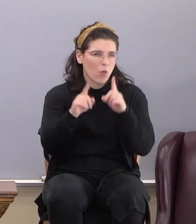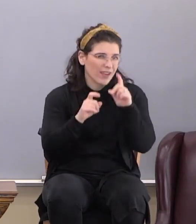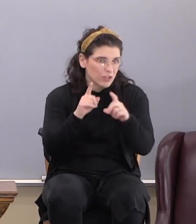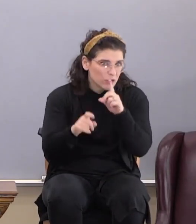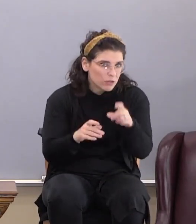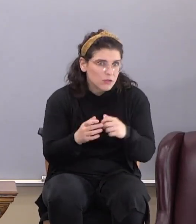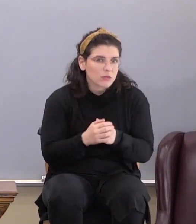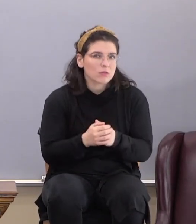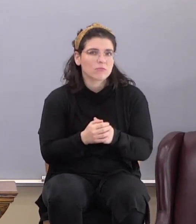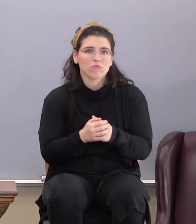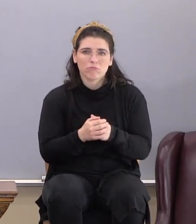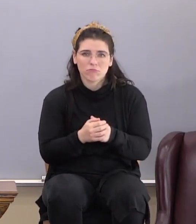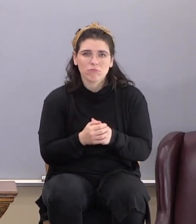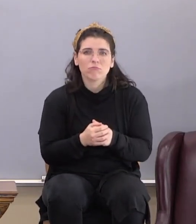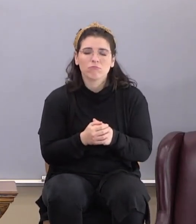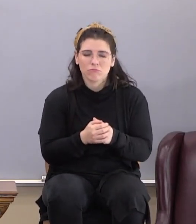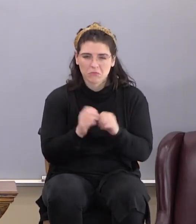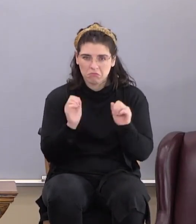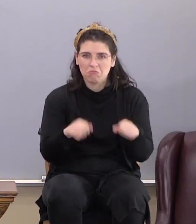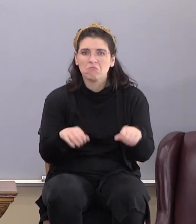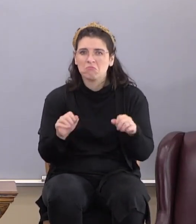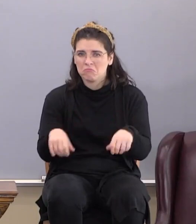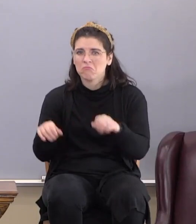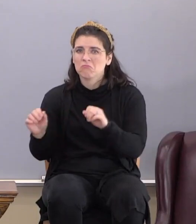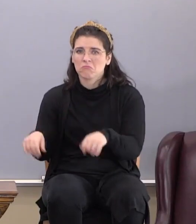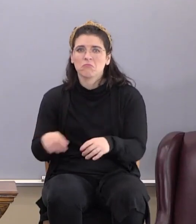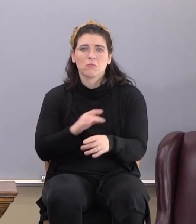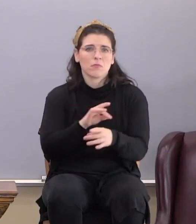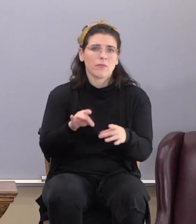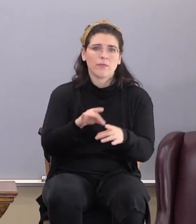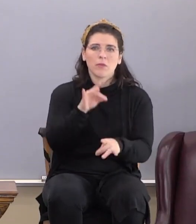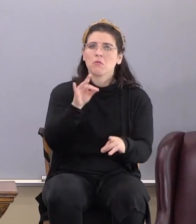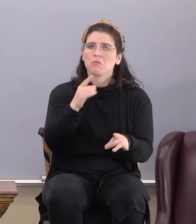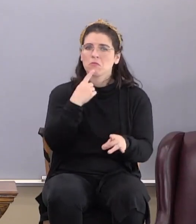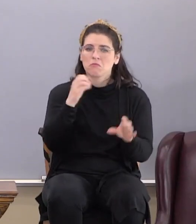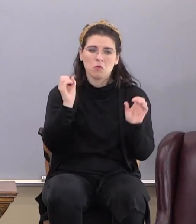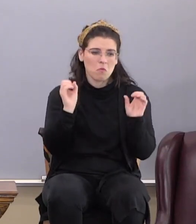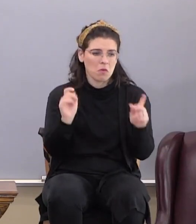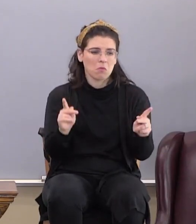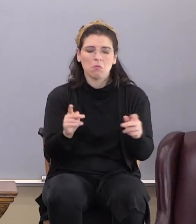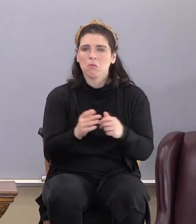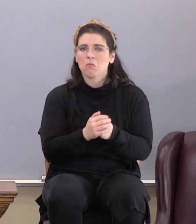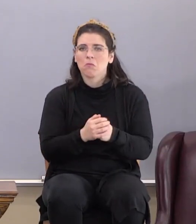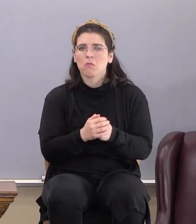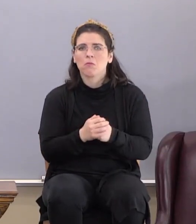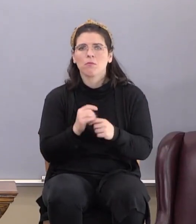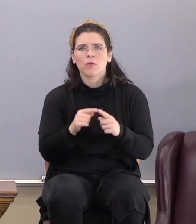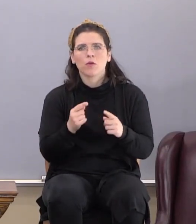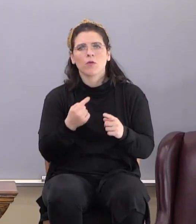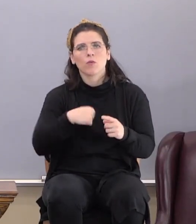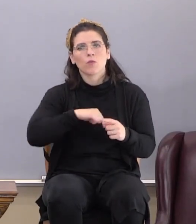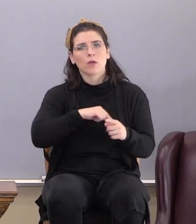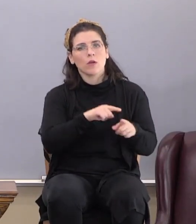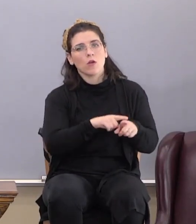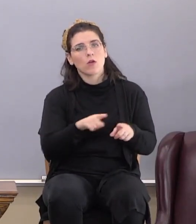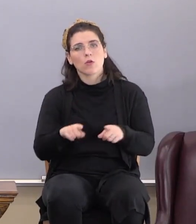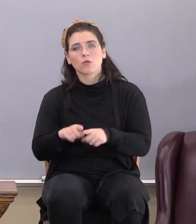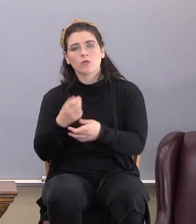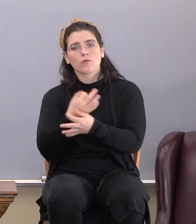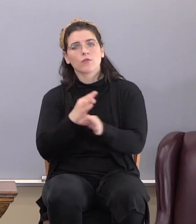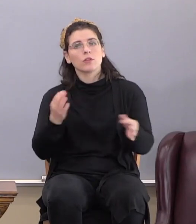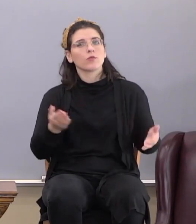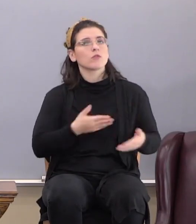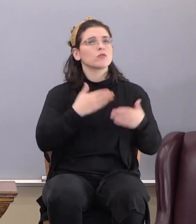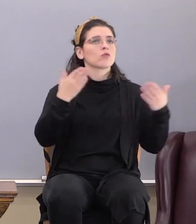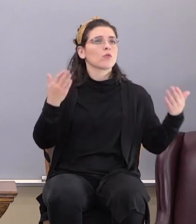question. Again, the Spirit is all, it's okay. But we're free to rejoice. We're